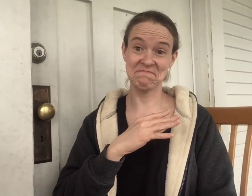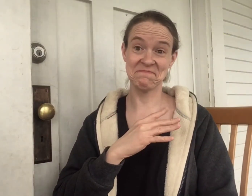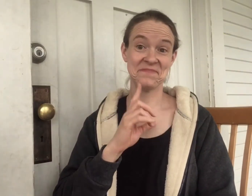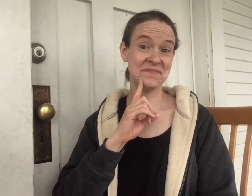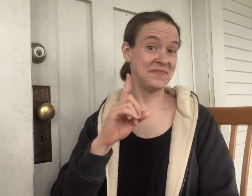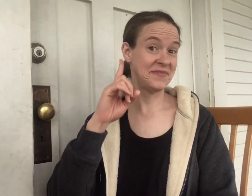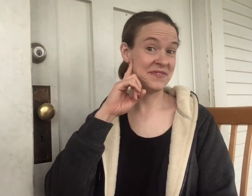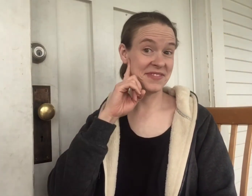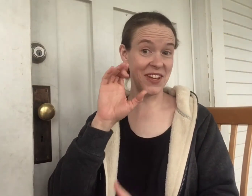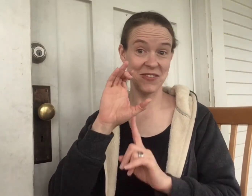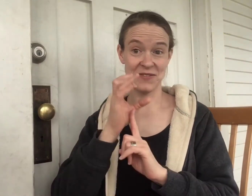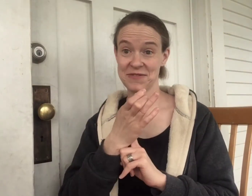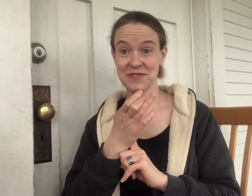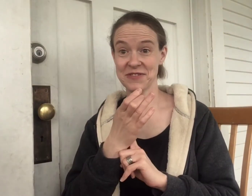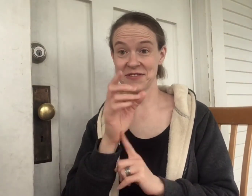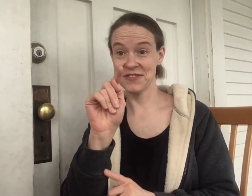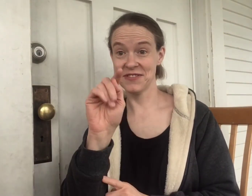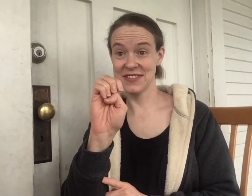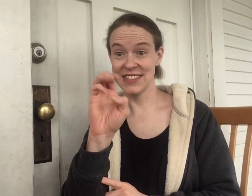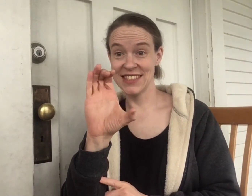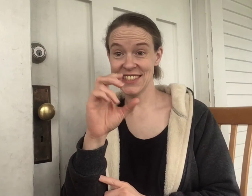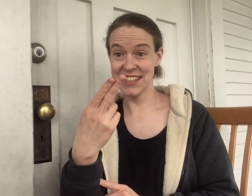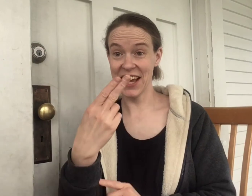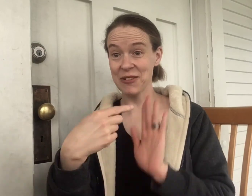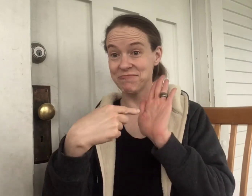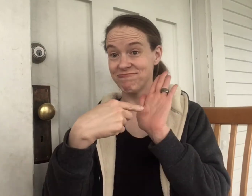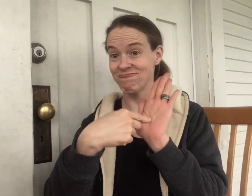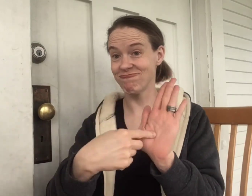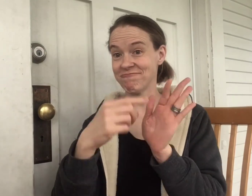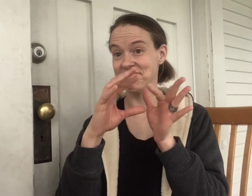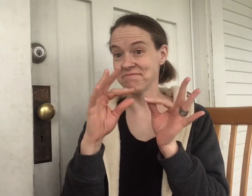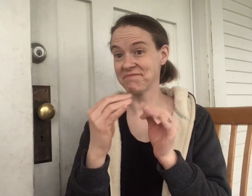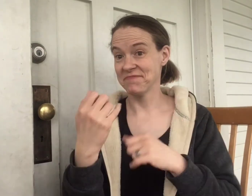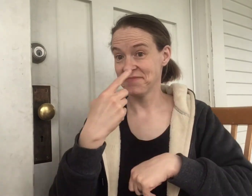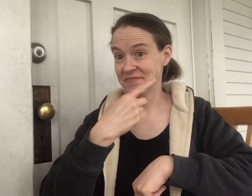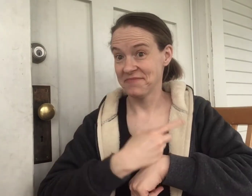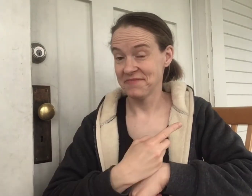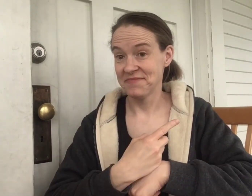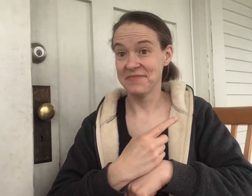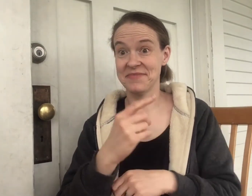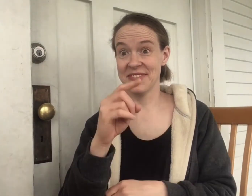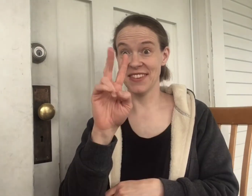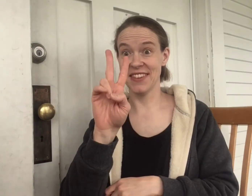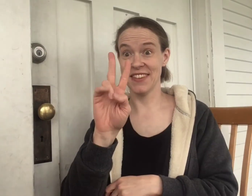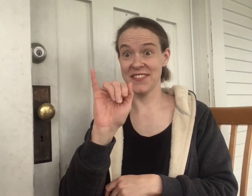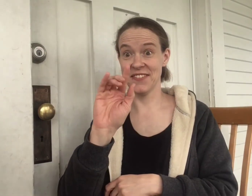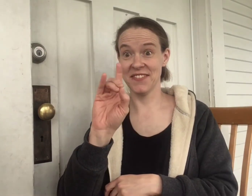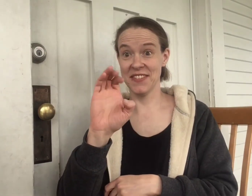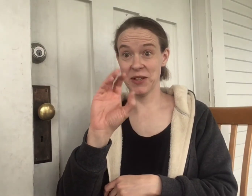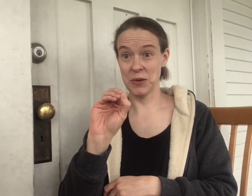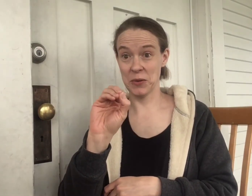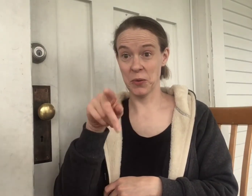One really cool deaf culture tech that we're going to talk about today is the video